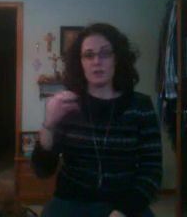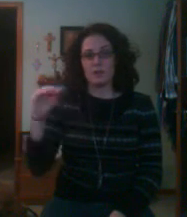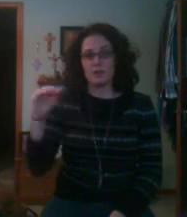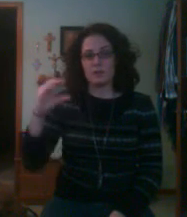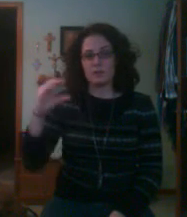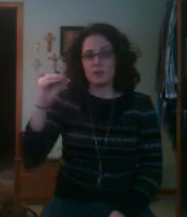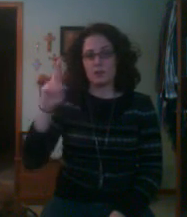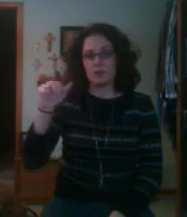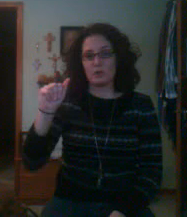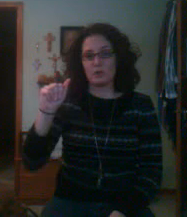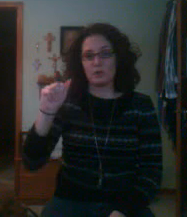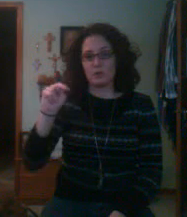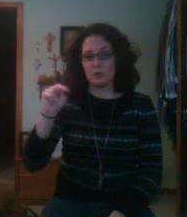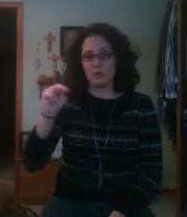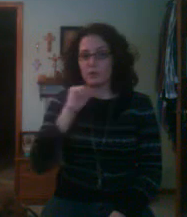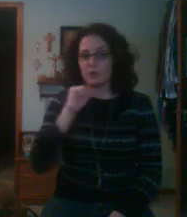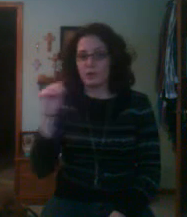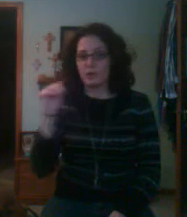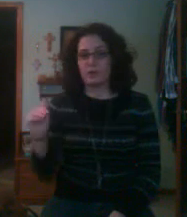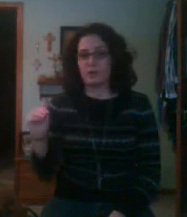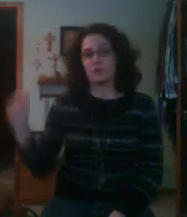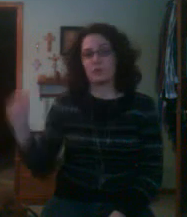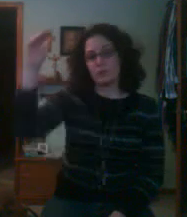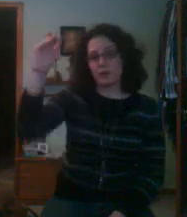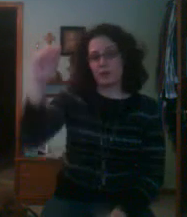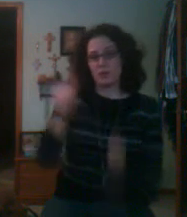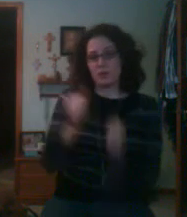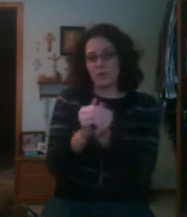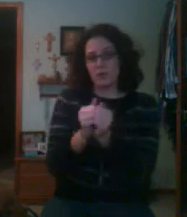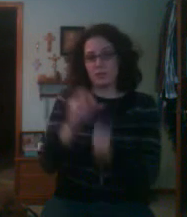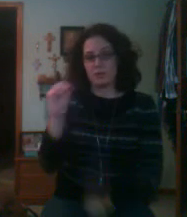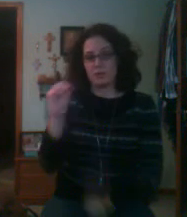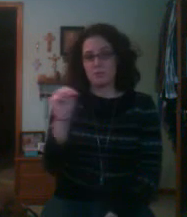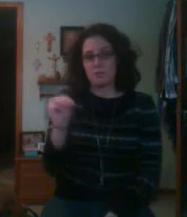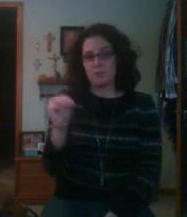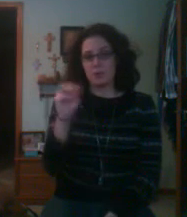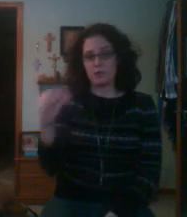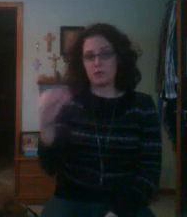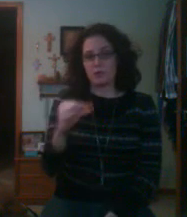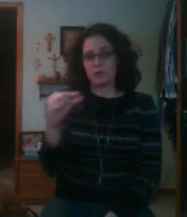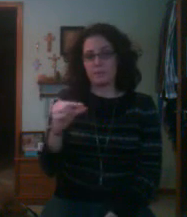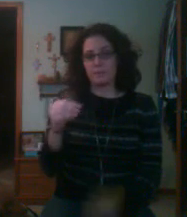with miracle grow. After your hypotheses, the next step is the predictions.